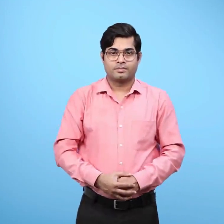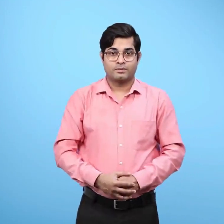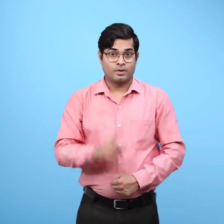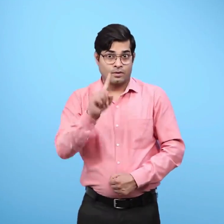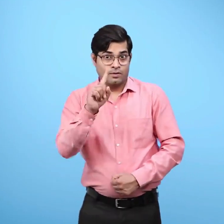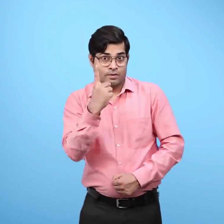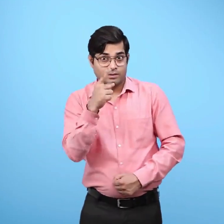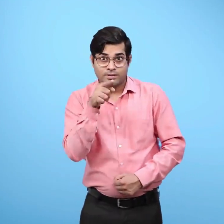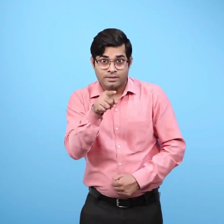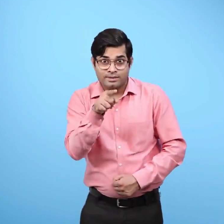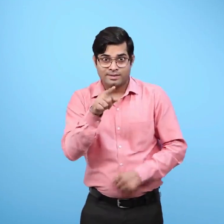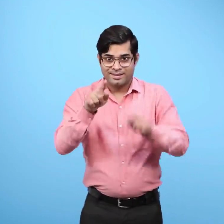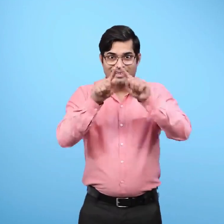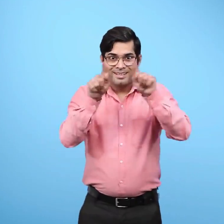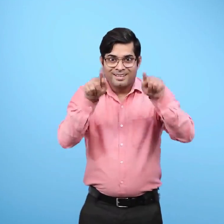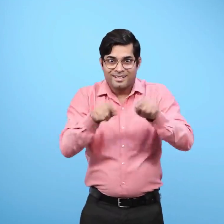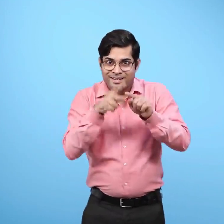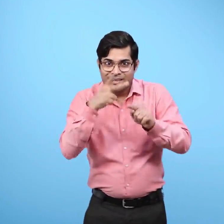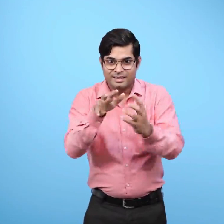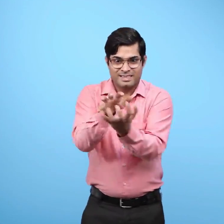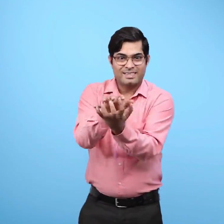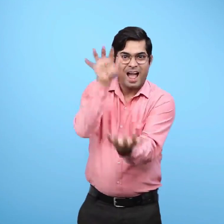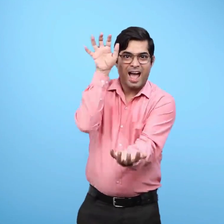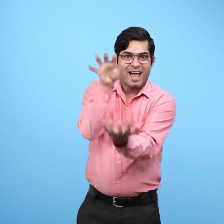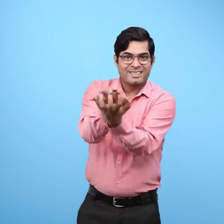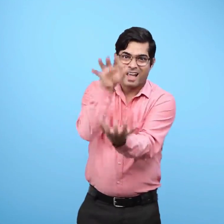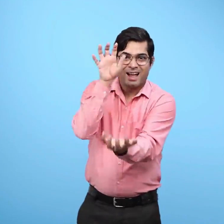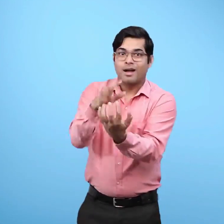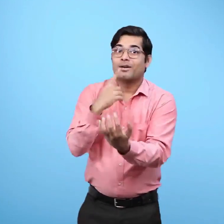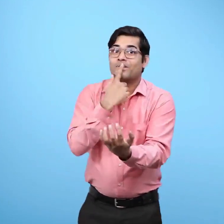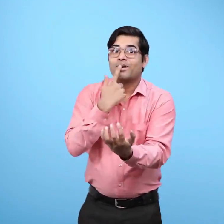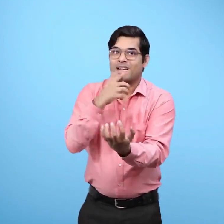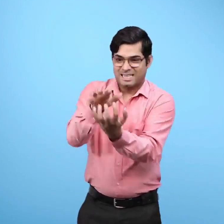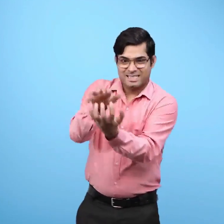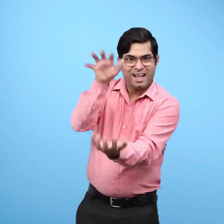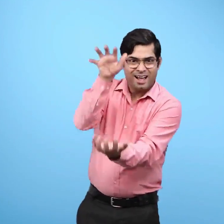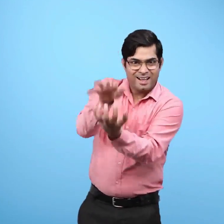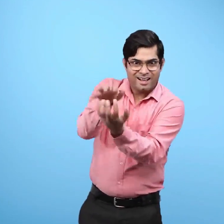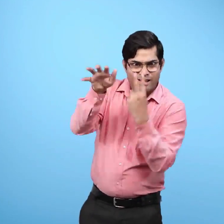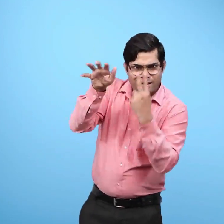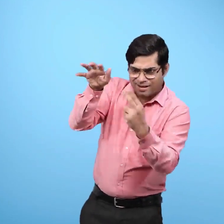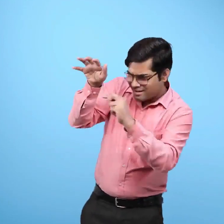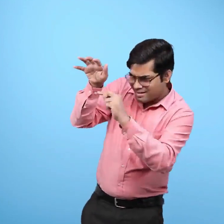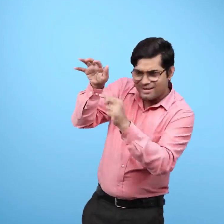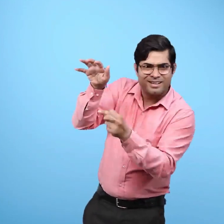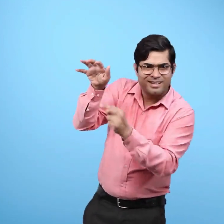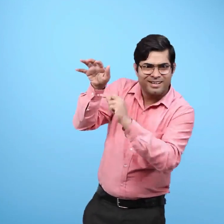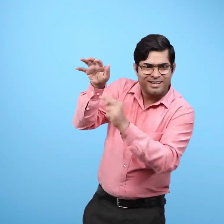The first one is the picture of a crocodile with its mouth wide open, and the correct answer